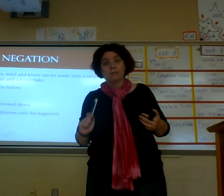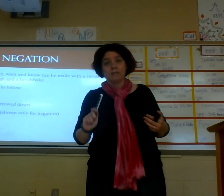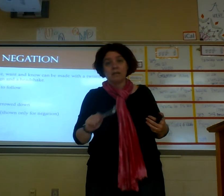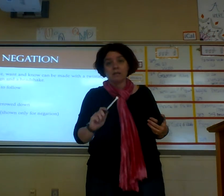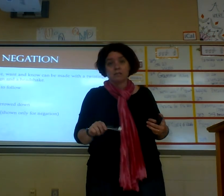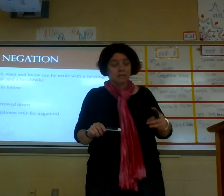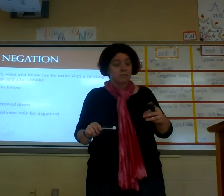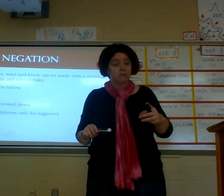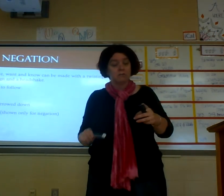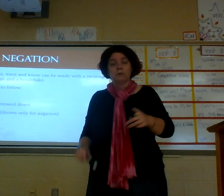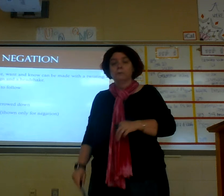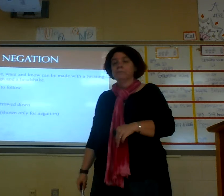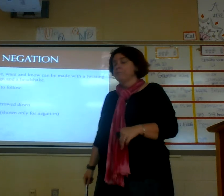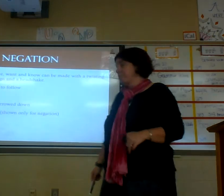at the end of the sentence.